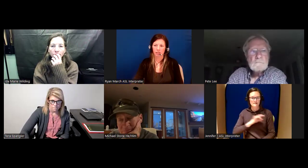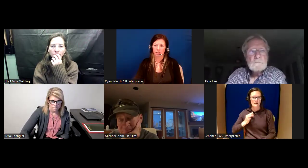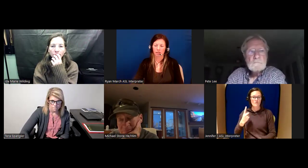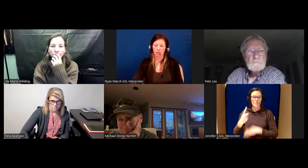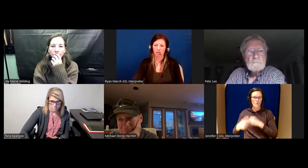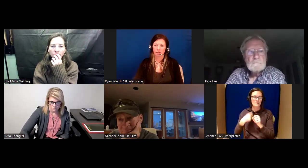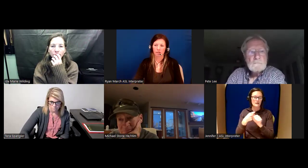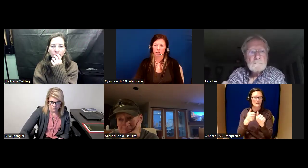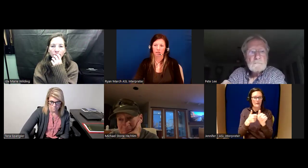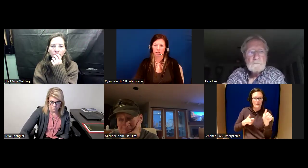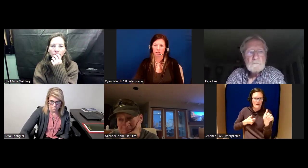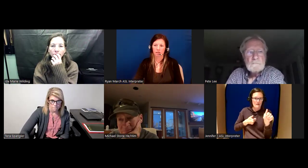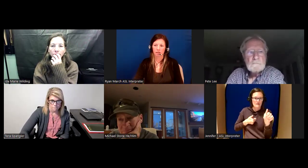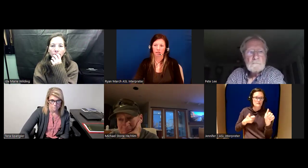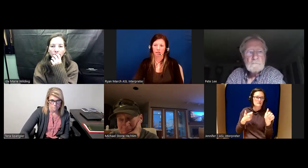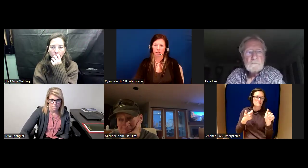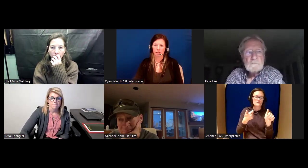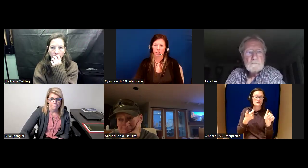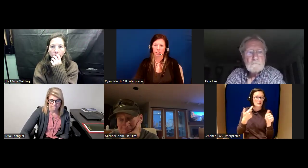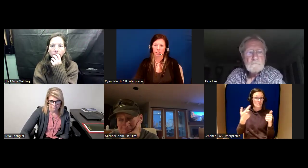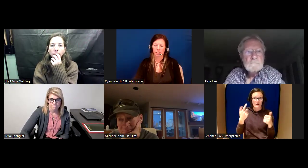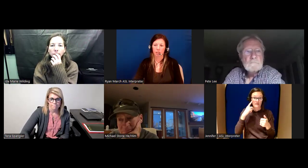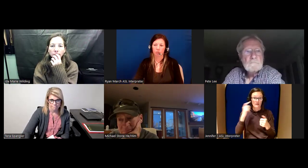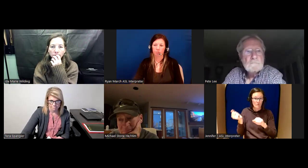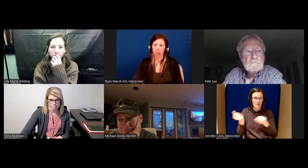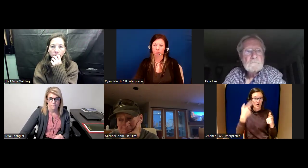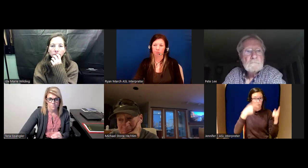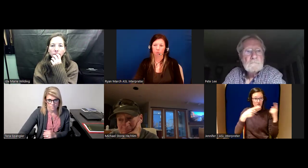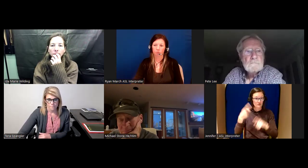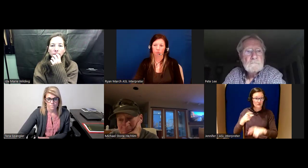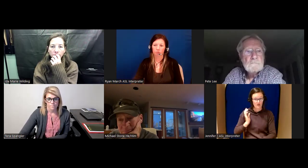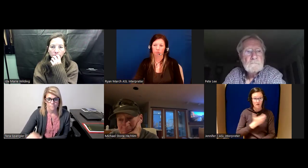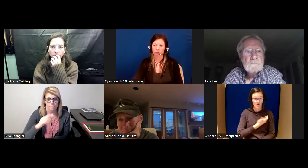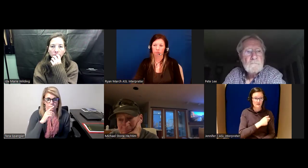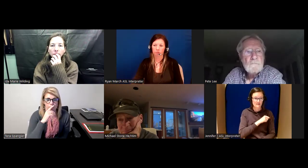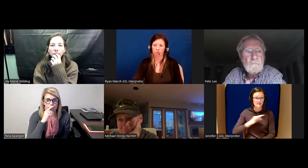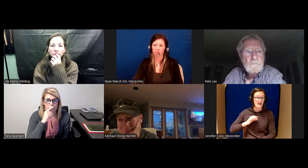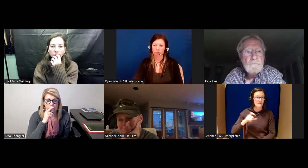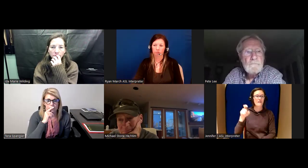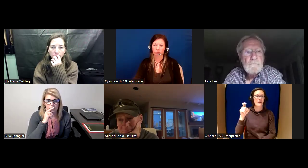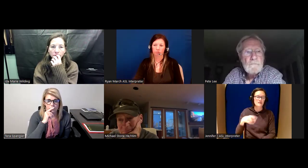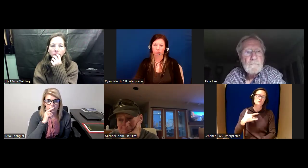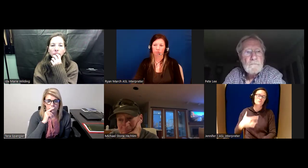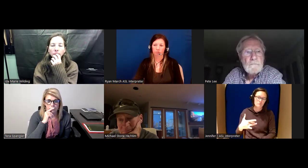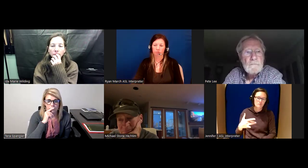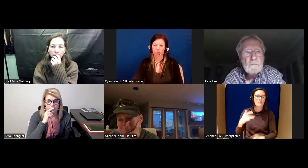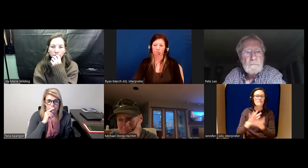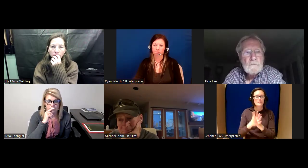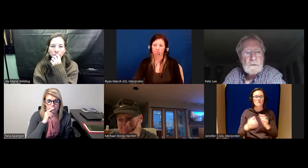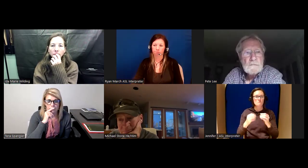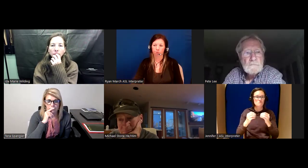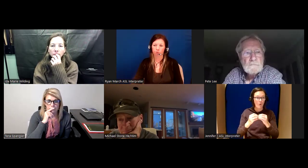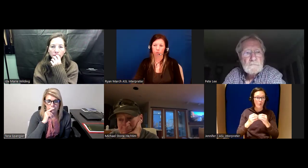think we all agree that our staff generally has to be more highly prepared and trained